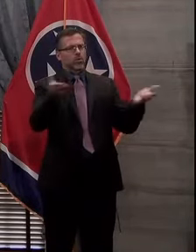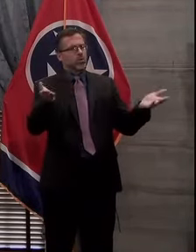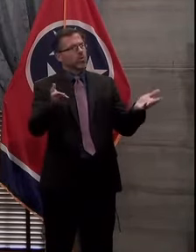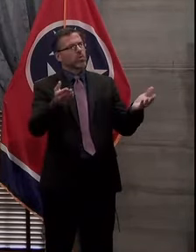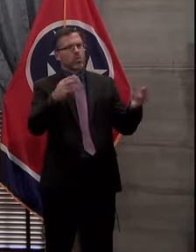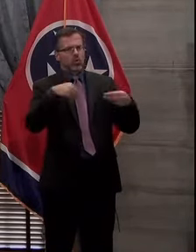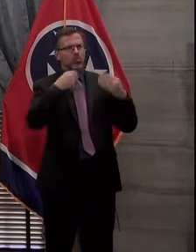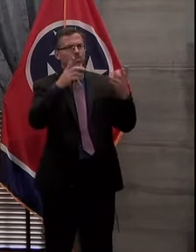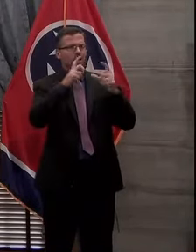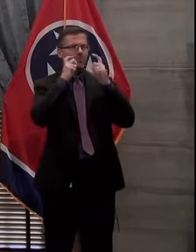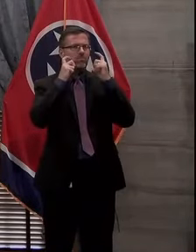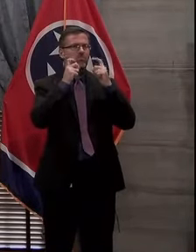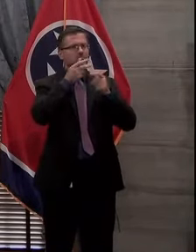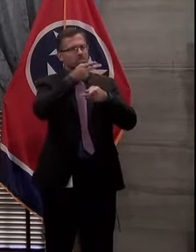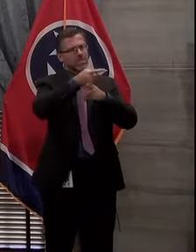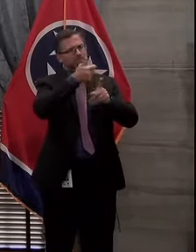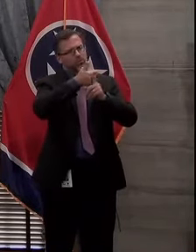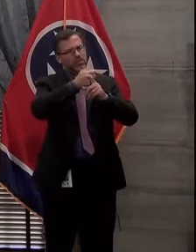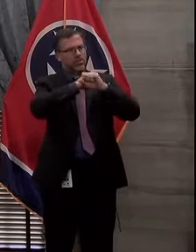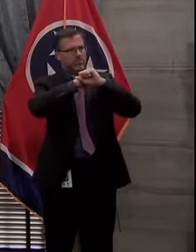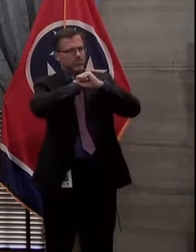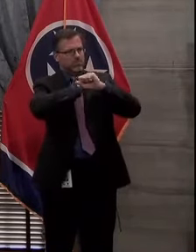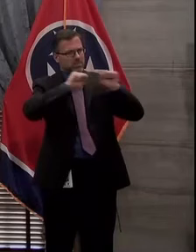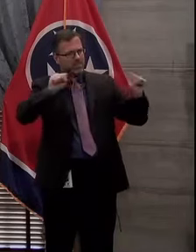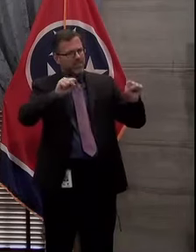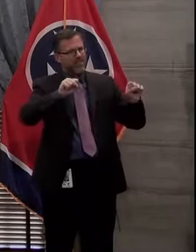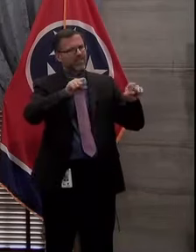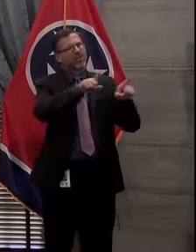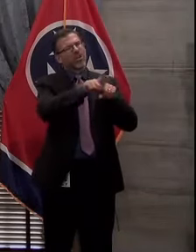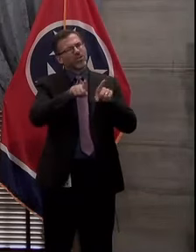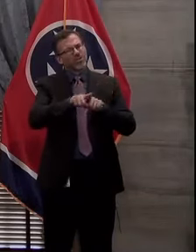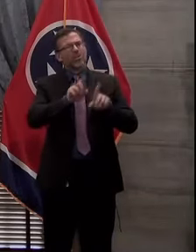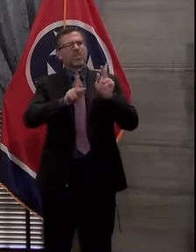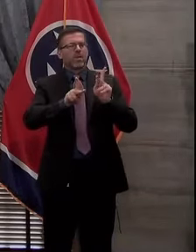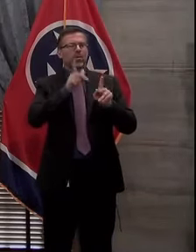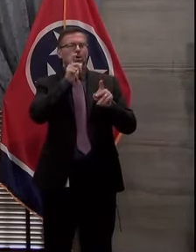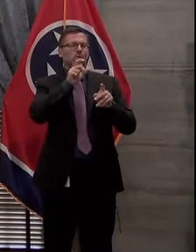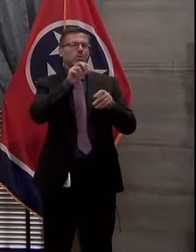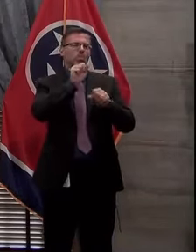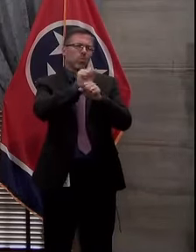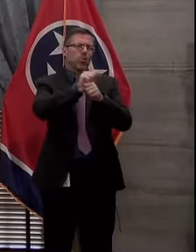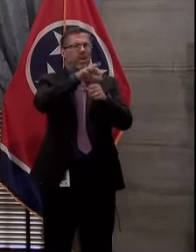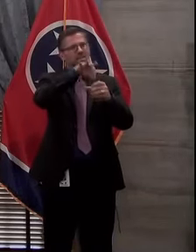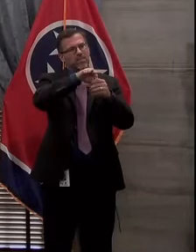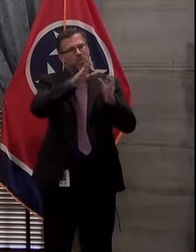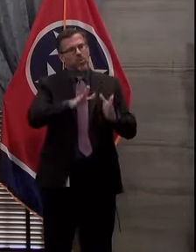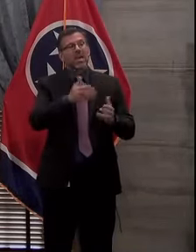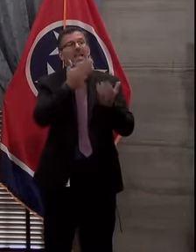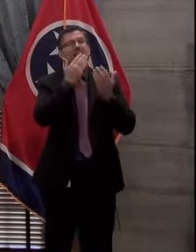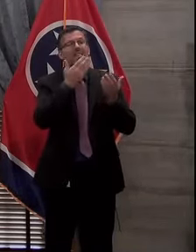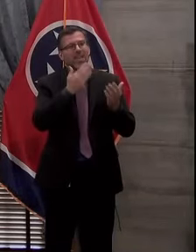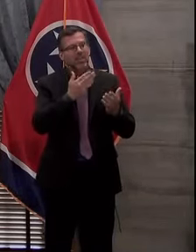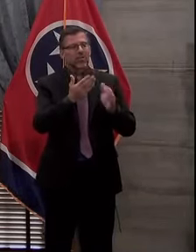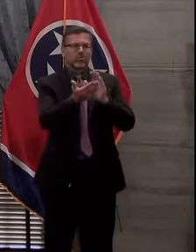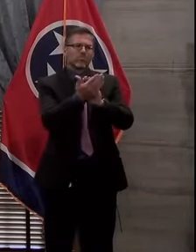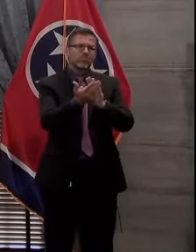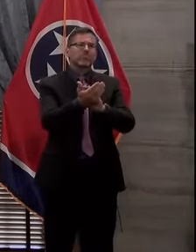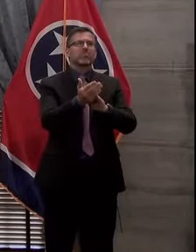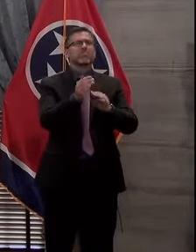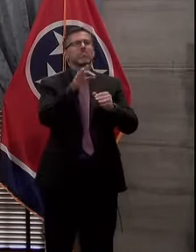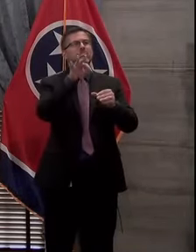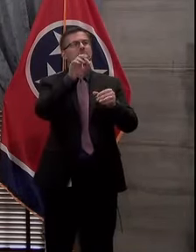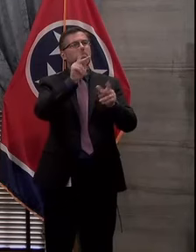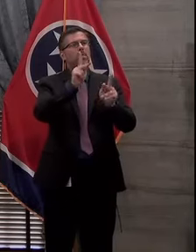to provide for your own safety, and especially to provide for the safety of those poll workers that are out there. I want to commend those poll workers that are out there